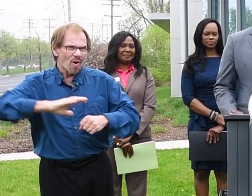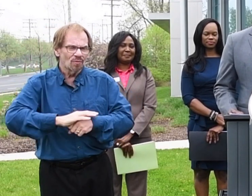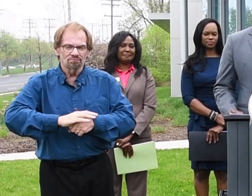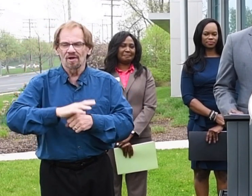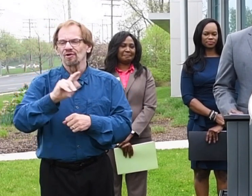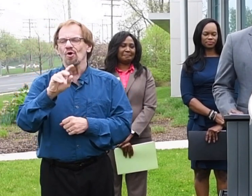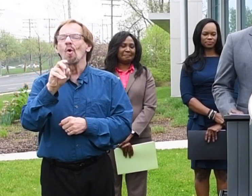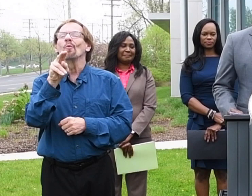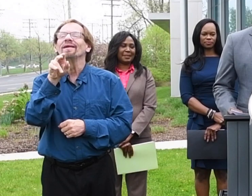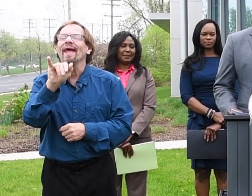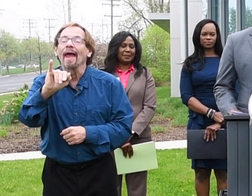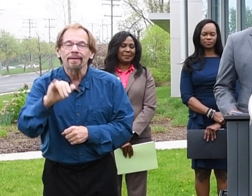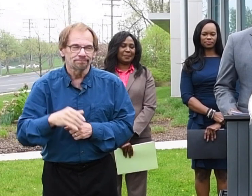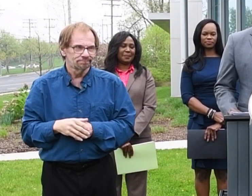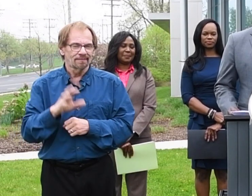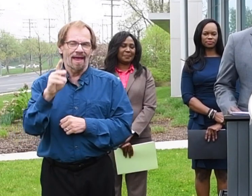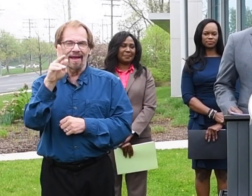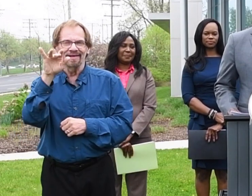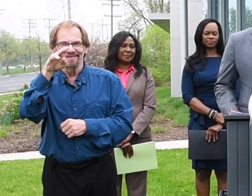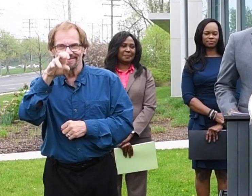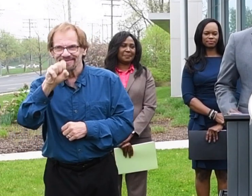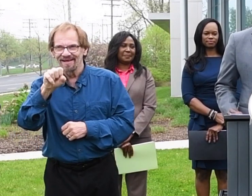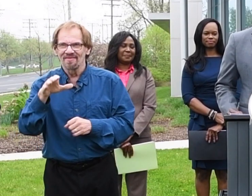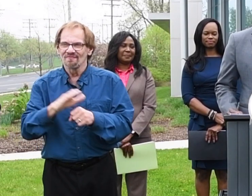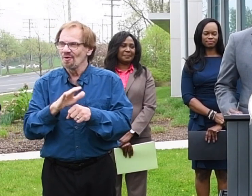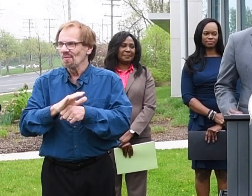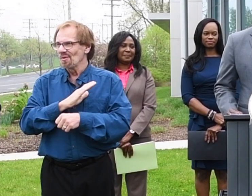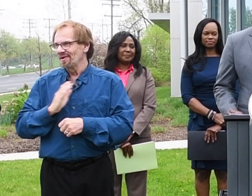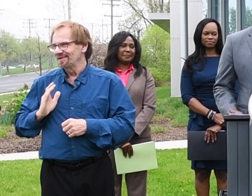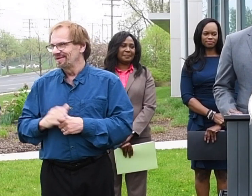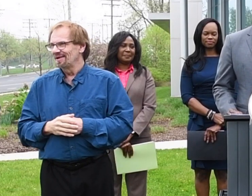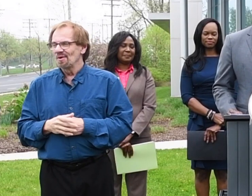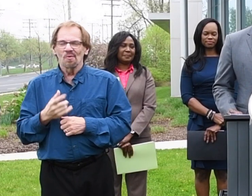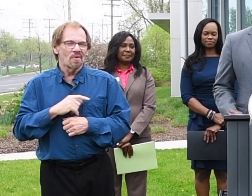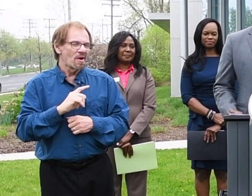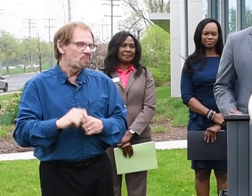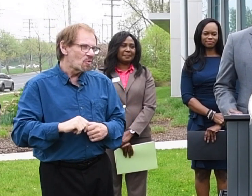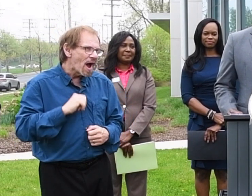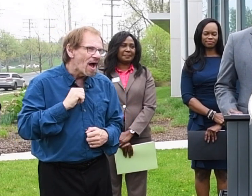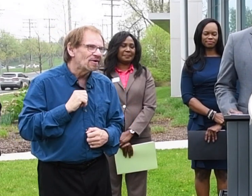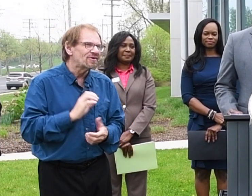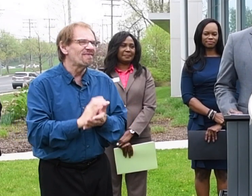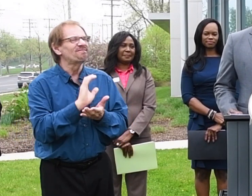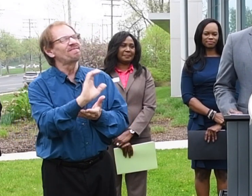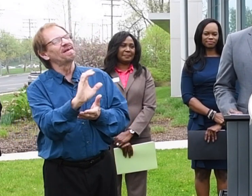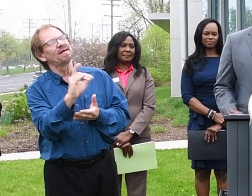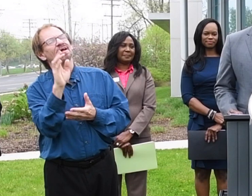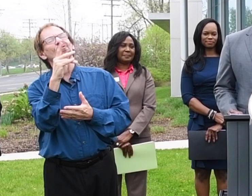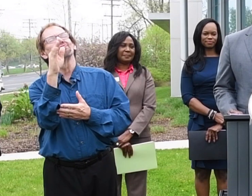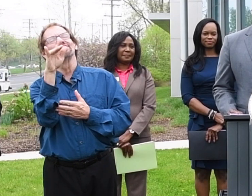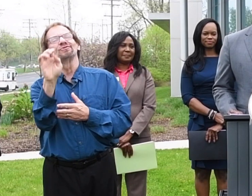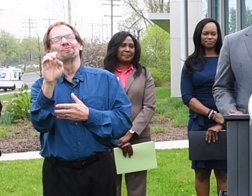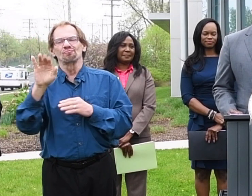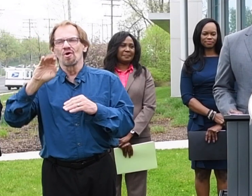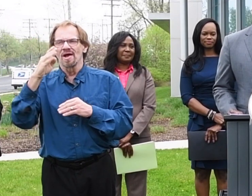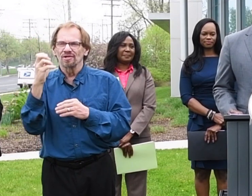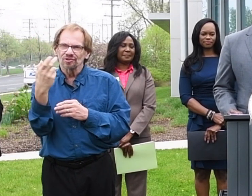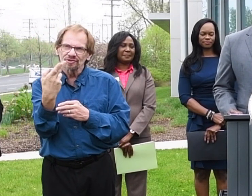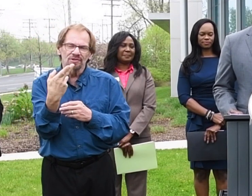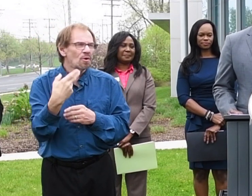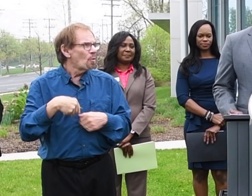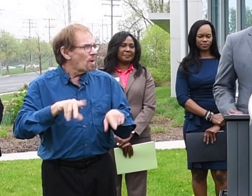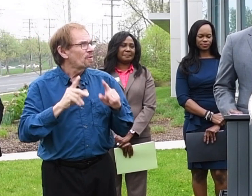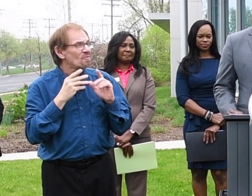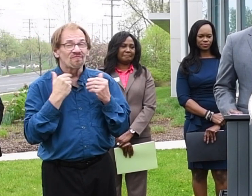board. I'm proud that we can invest in our Elkridge branch while moving forward with other library system priorities as